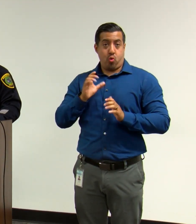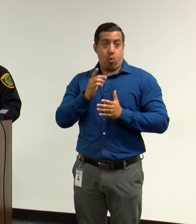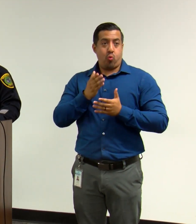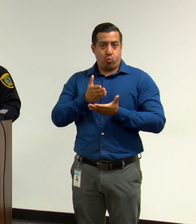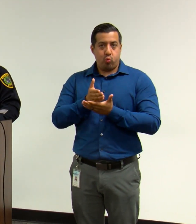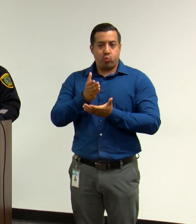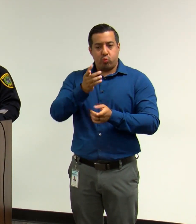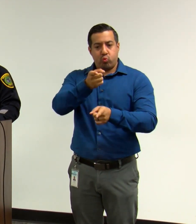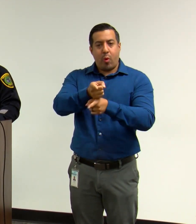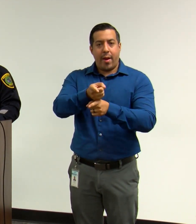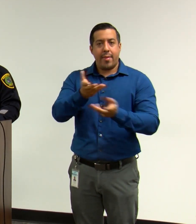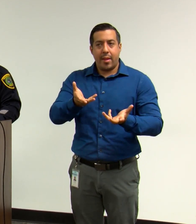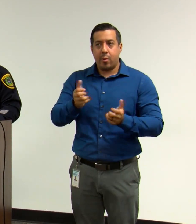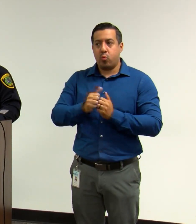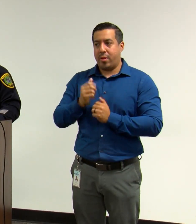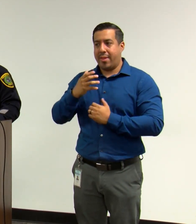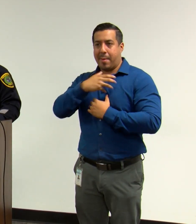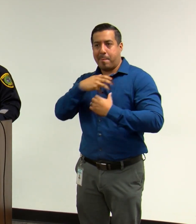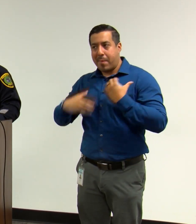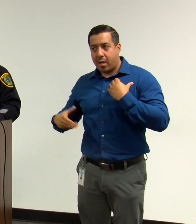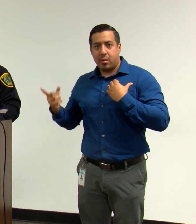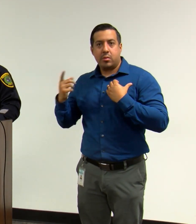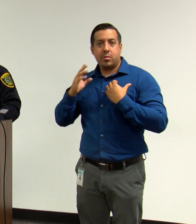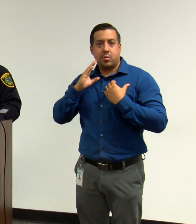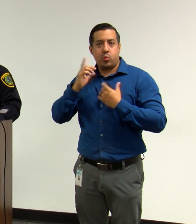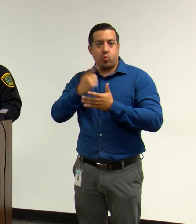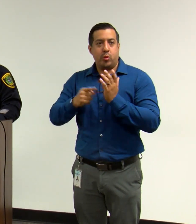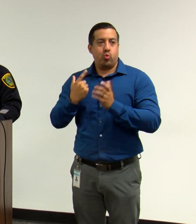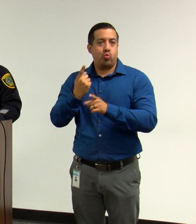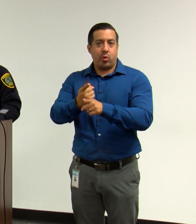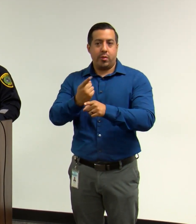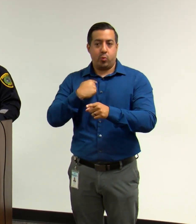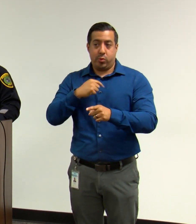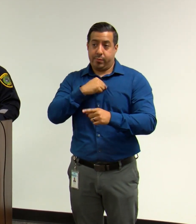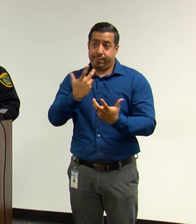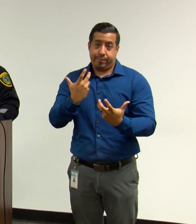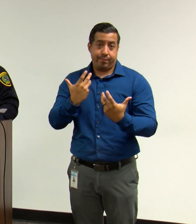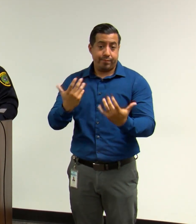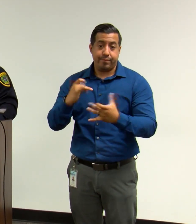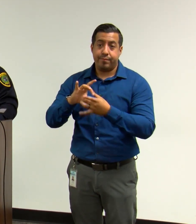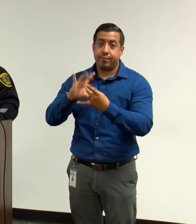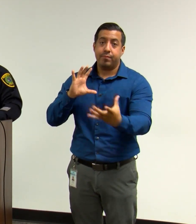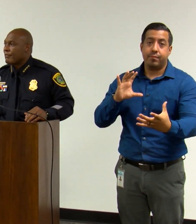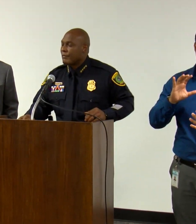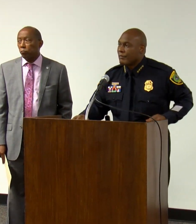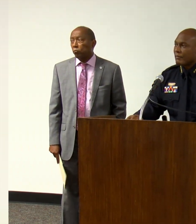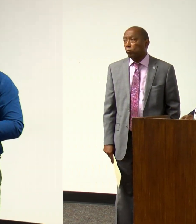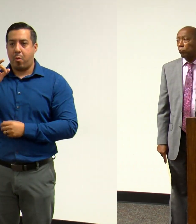mayor's leadership, releasing this. And we've been saying this, and today it's here.